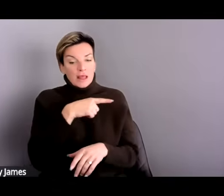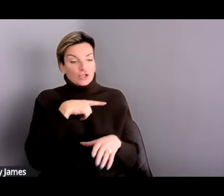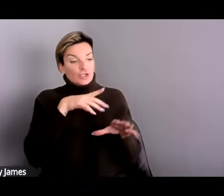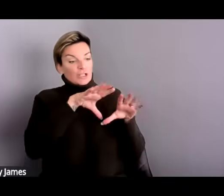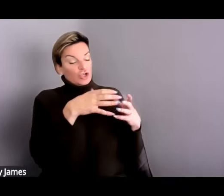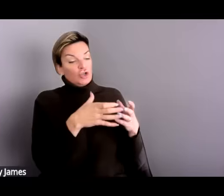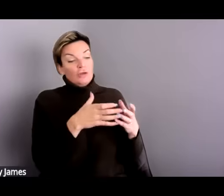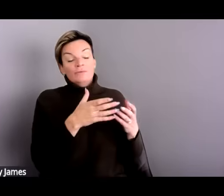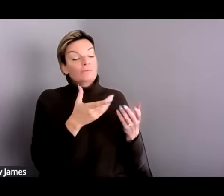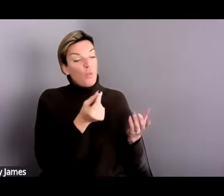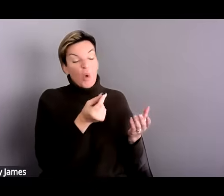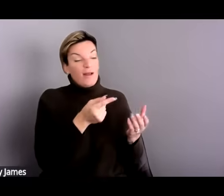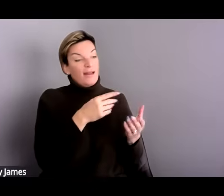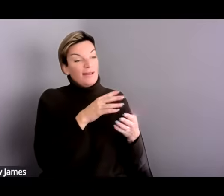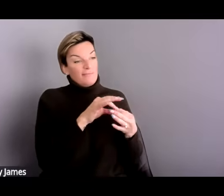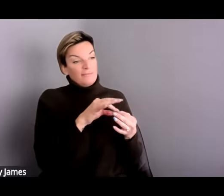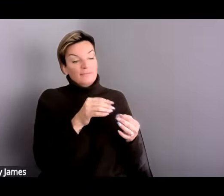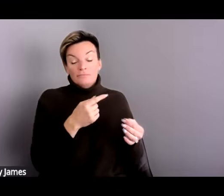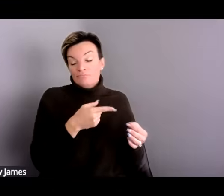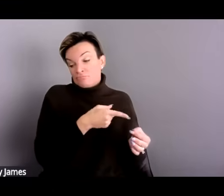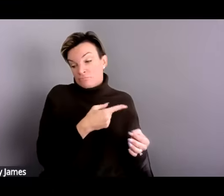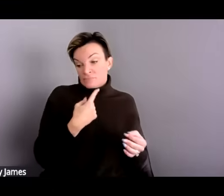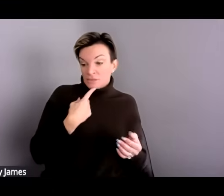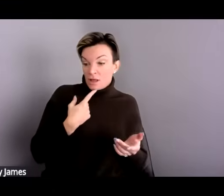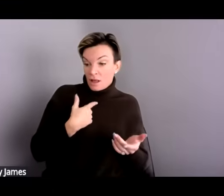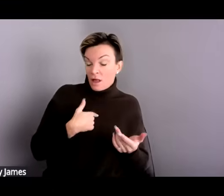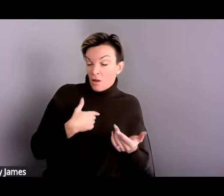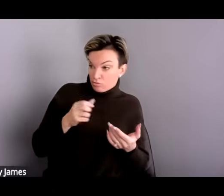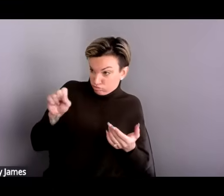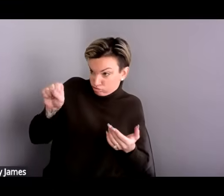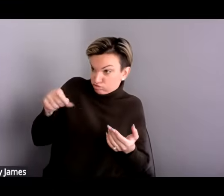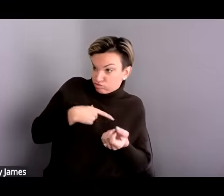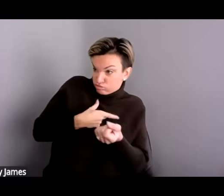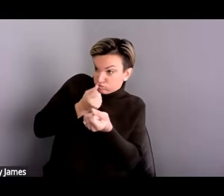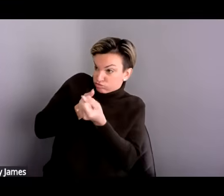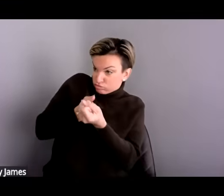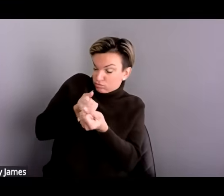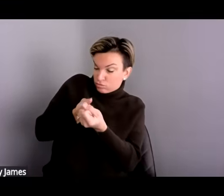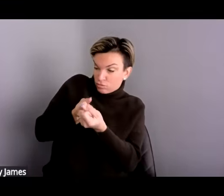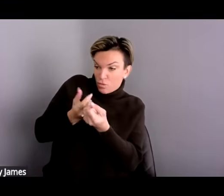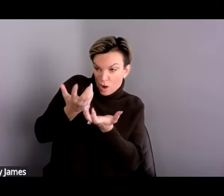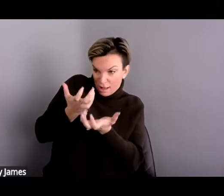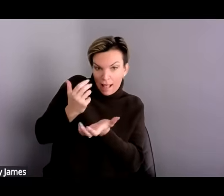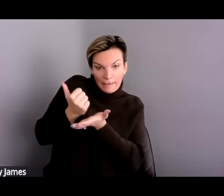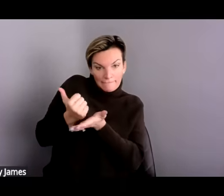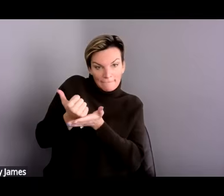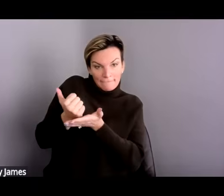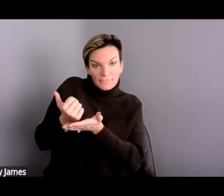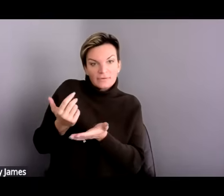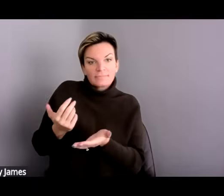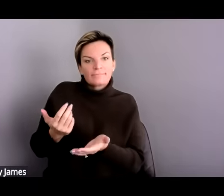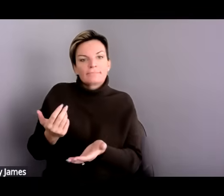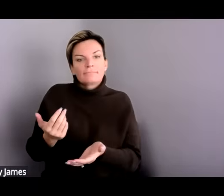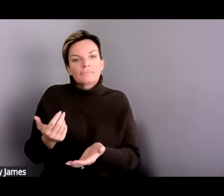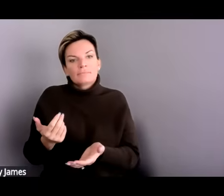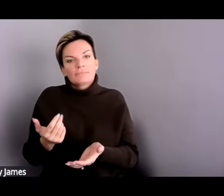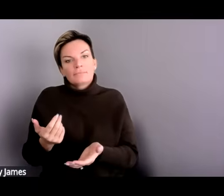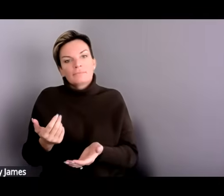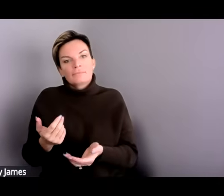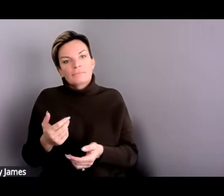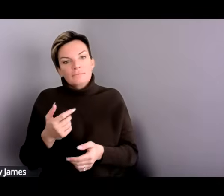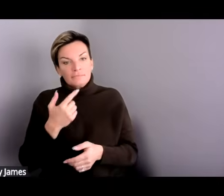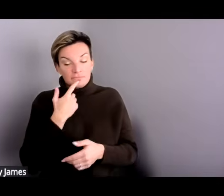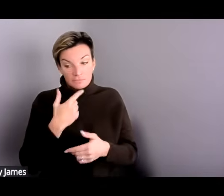yeah, we'd love to help out with this. And what they've come back and they've said, we